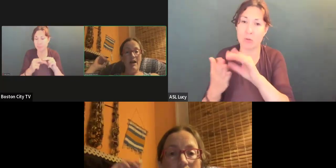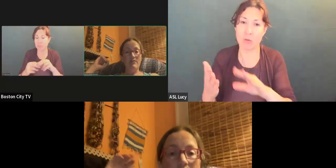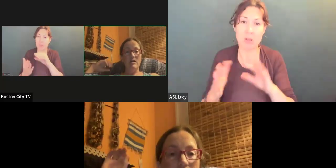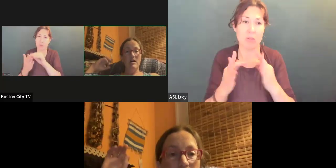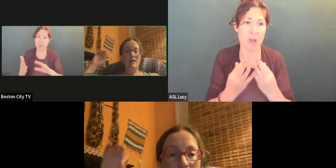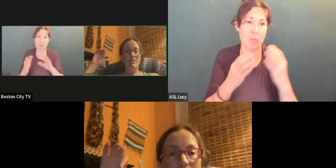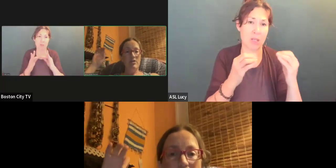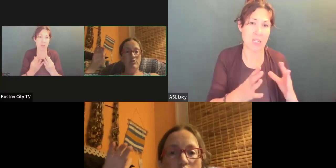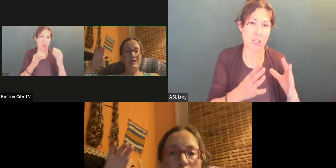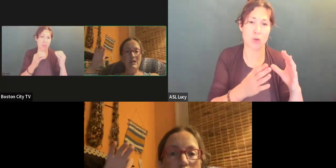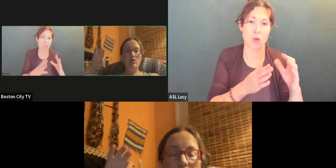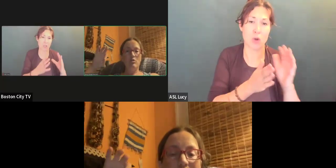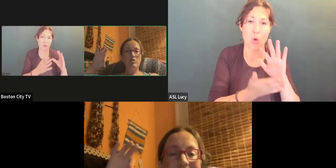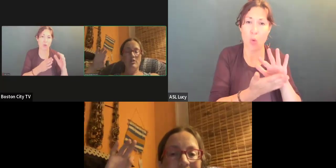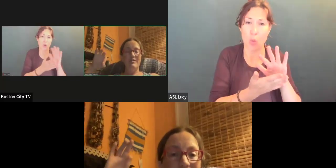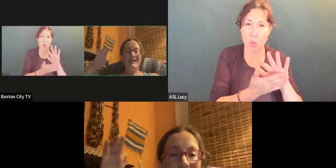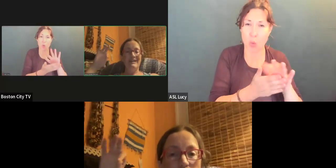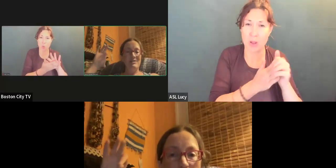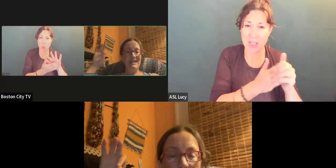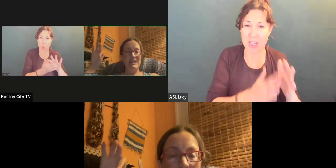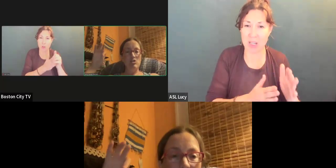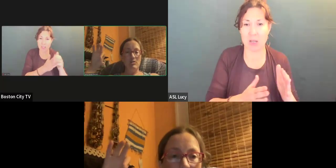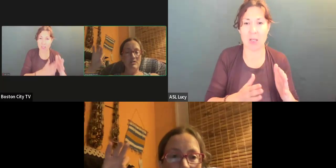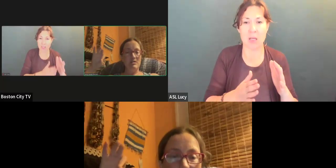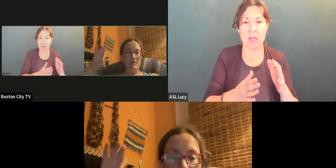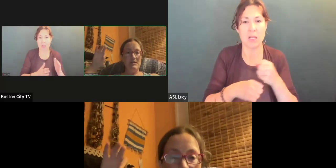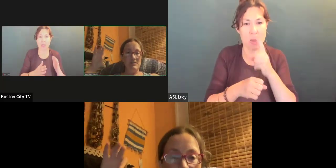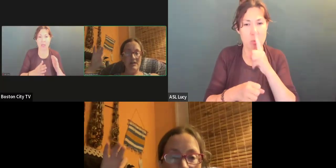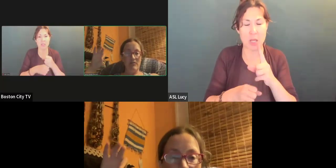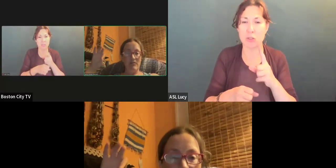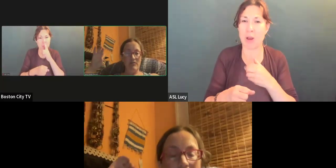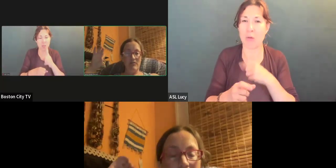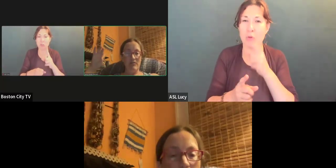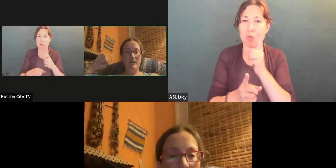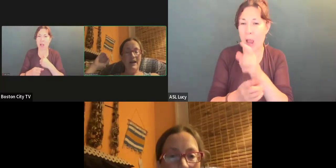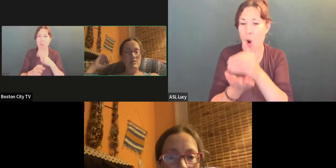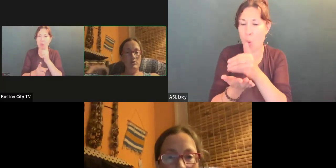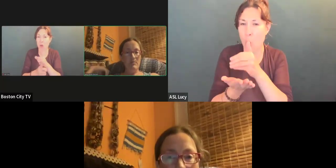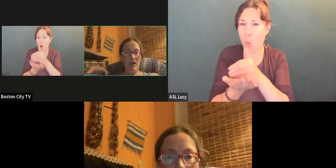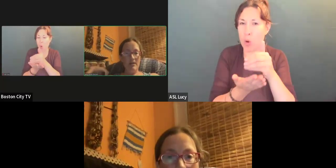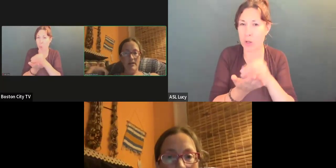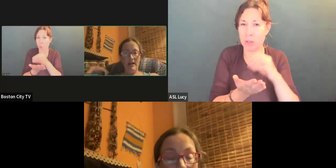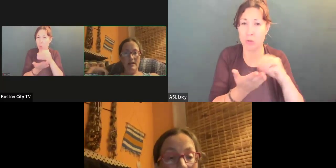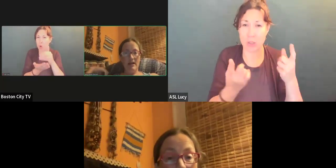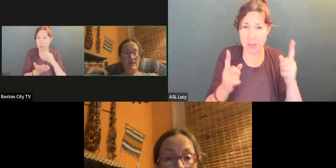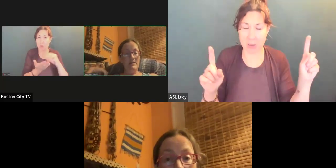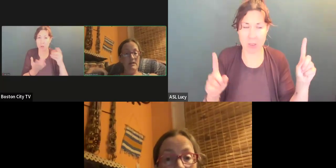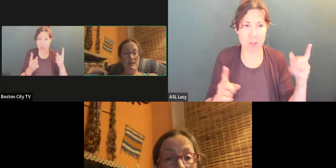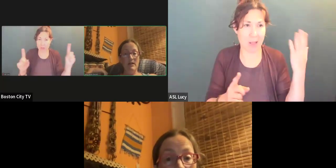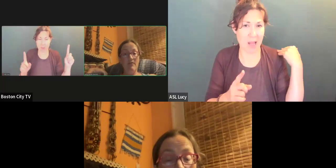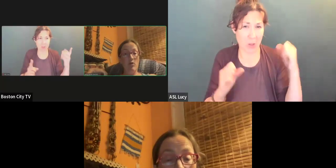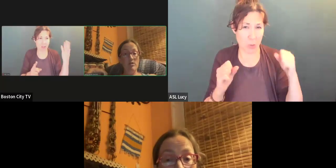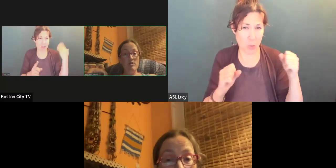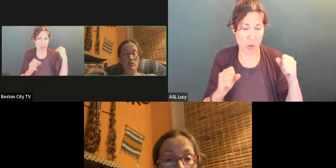craft the unique course load that allows each student to be successful. Last winter, my colleagues and I conducted